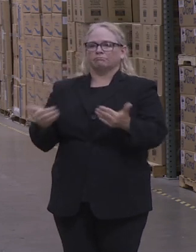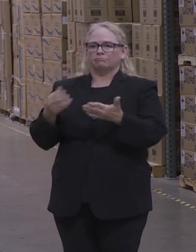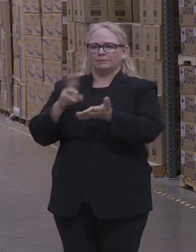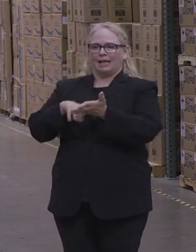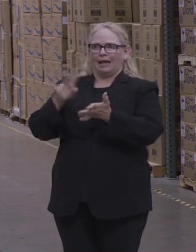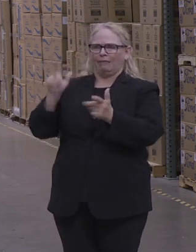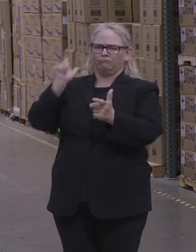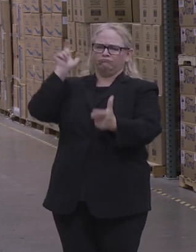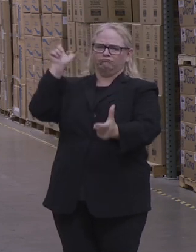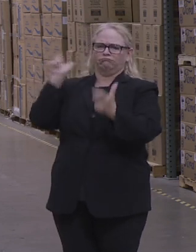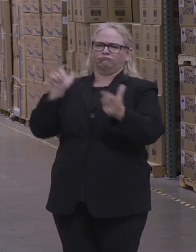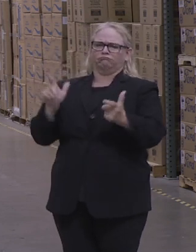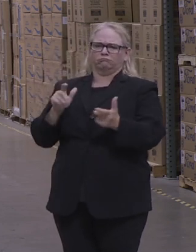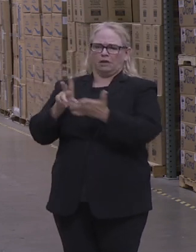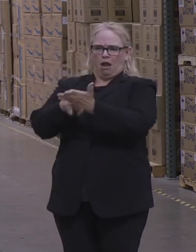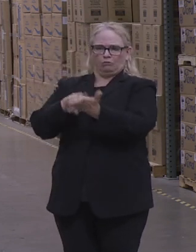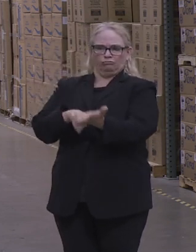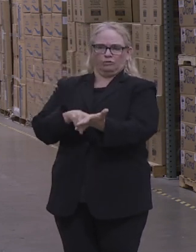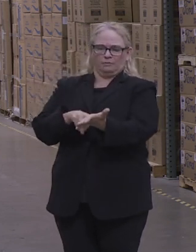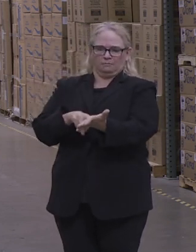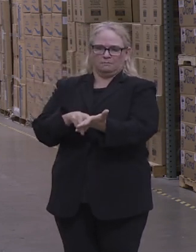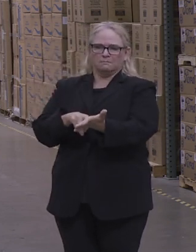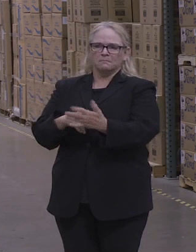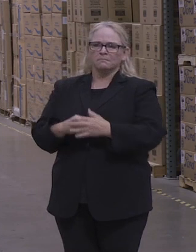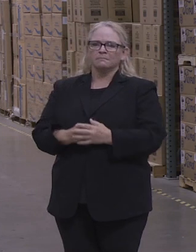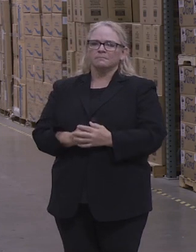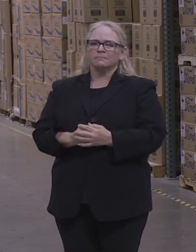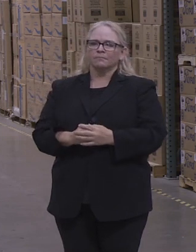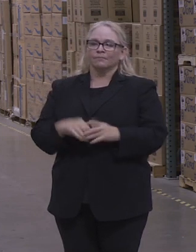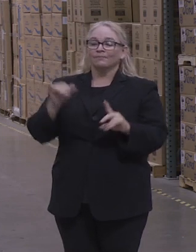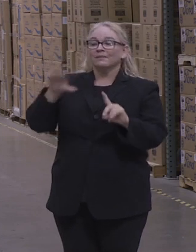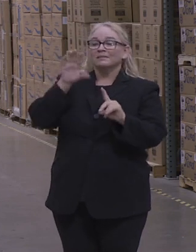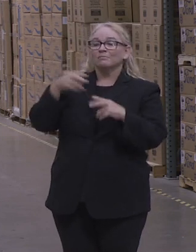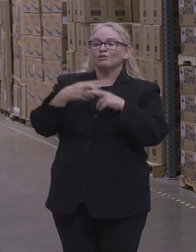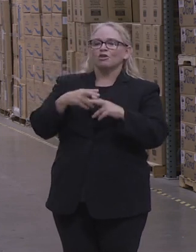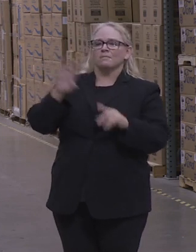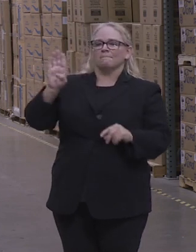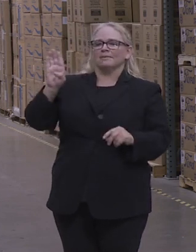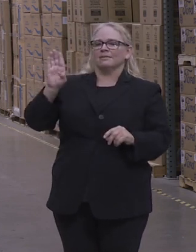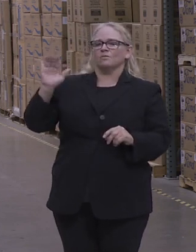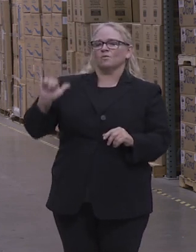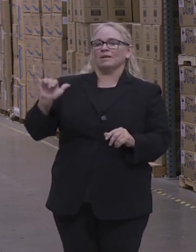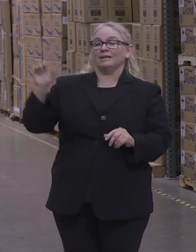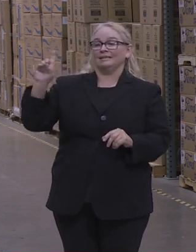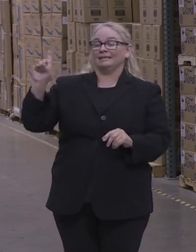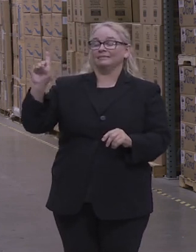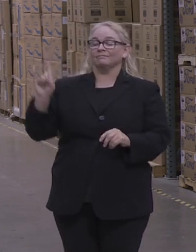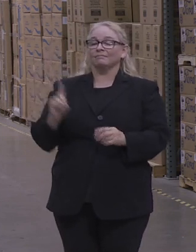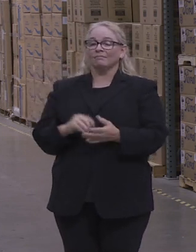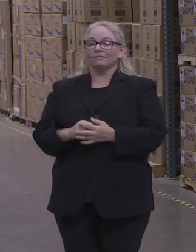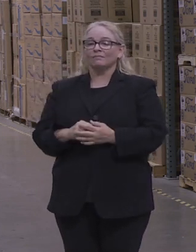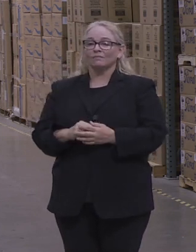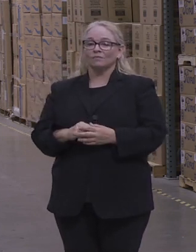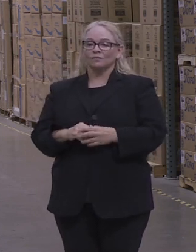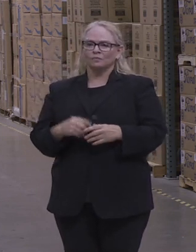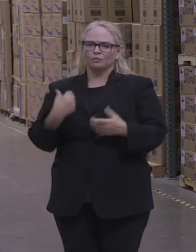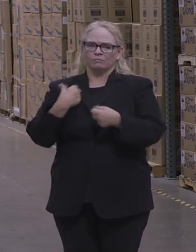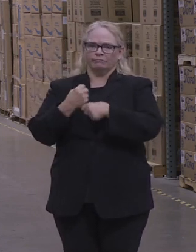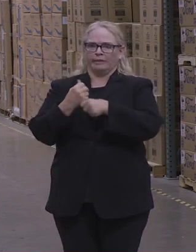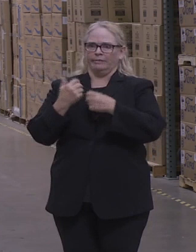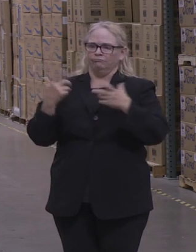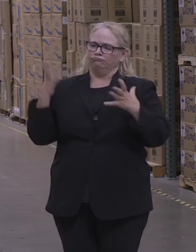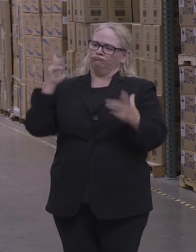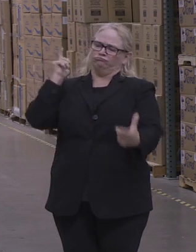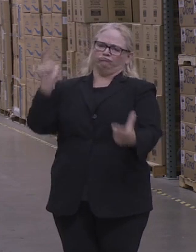one, but one of those contracts was the company called BYD. We made some bold commitments in terms of procuring